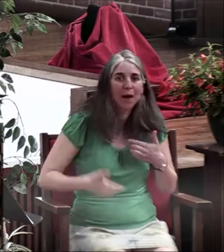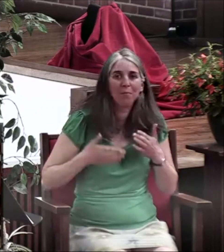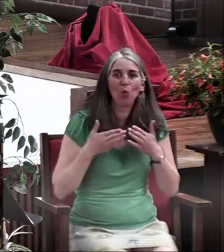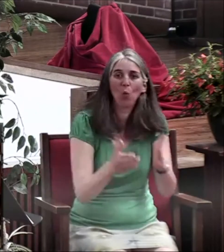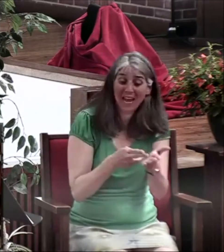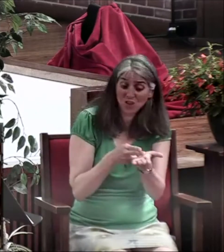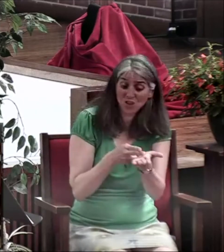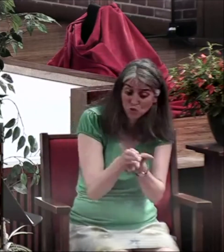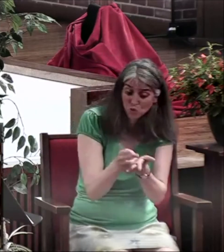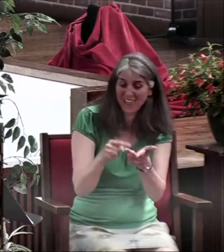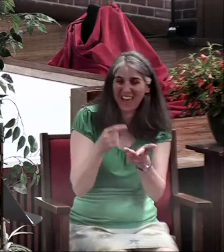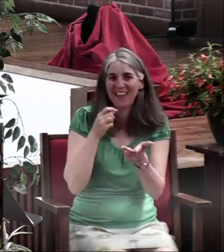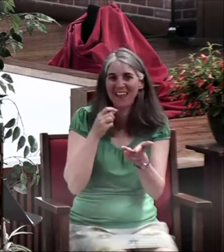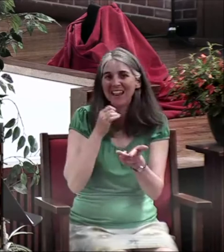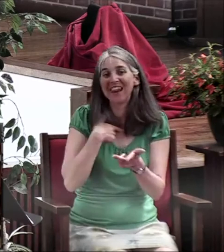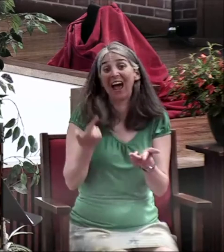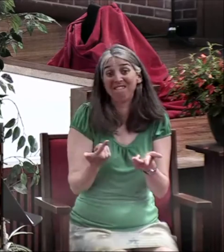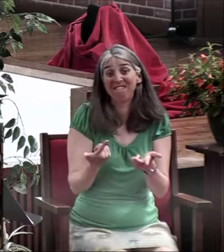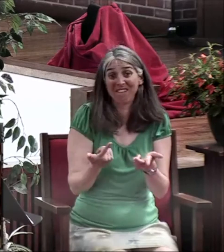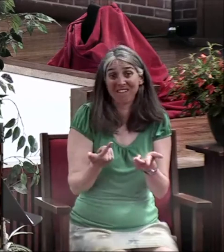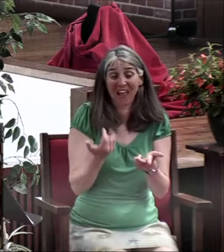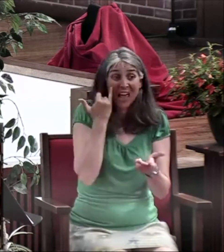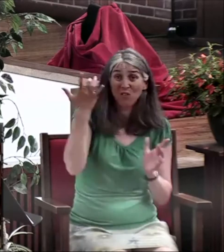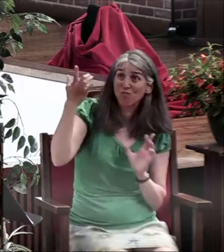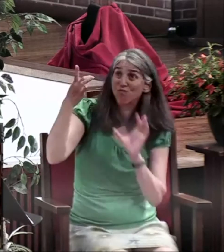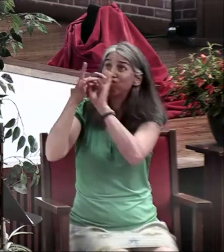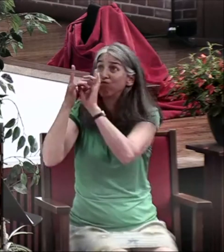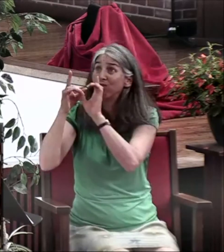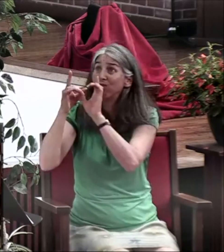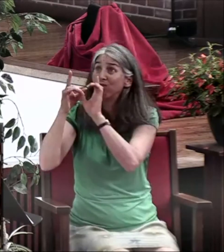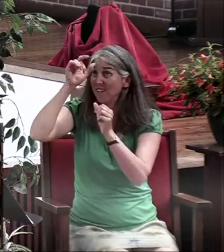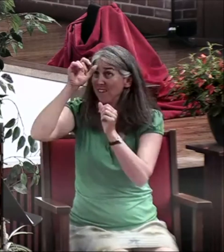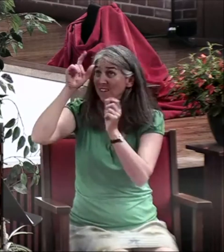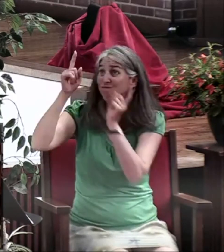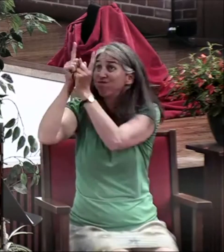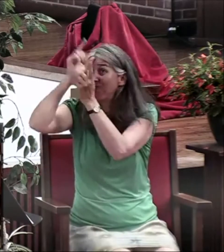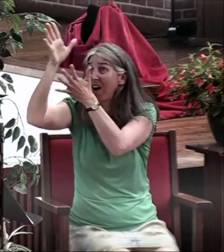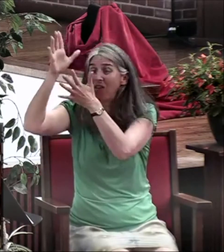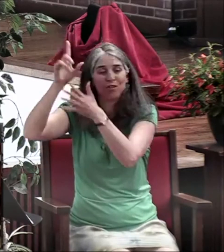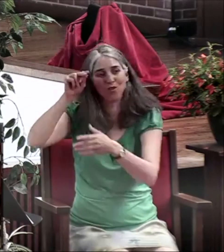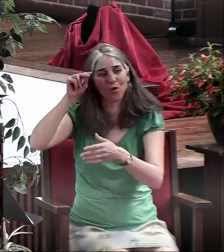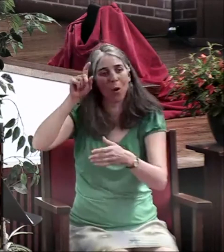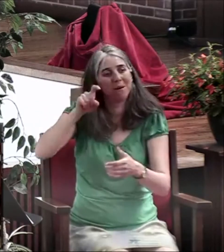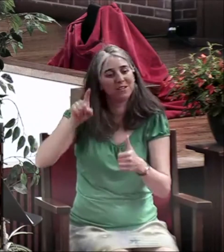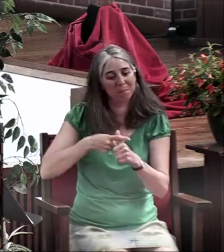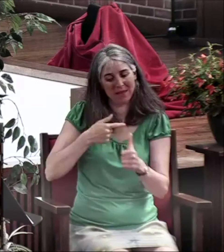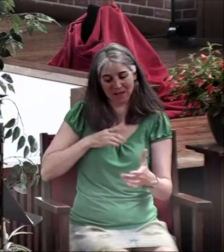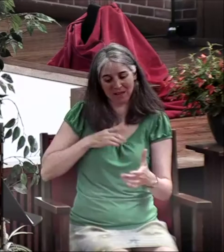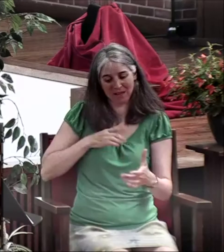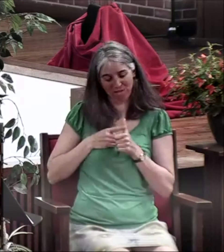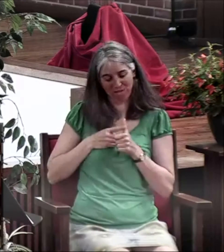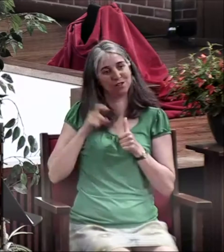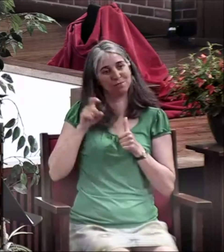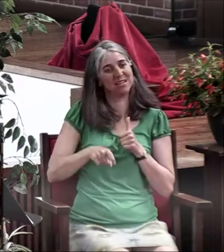truth, and the life. No one comes to the Father except through me." Now, what Jesus says is as